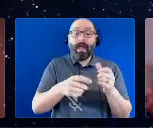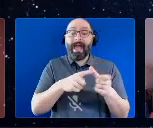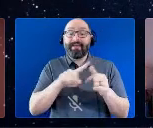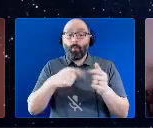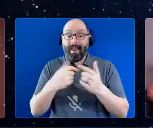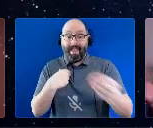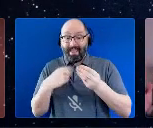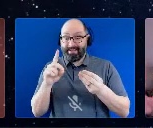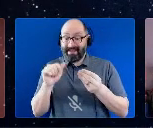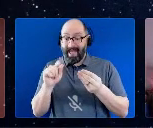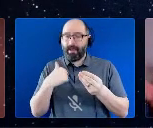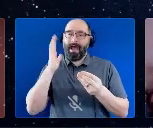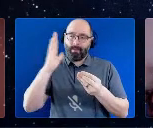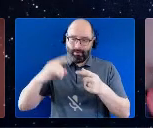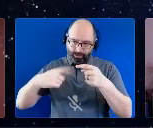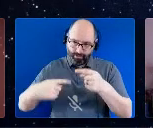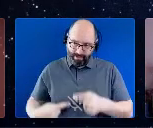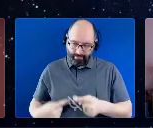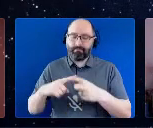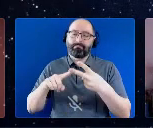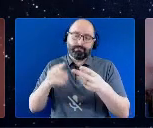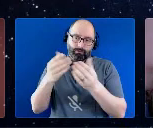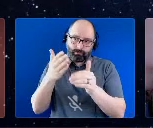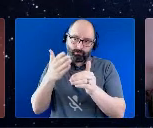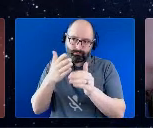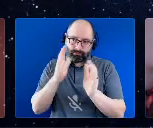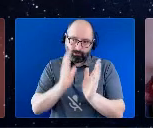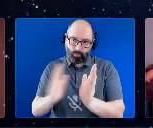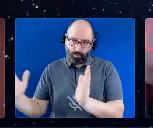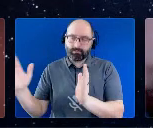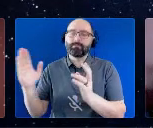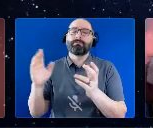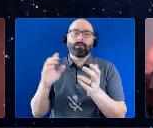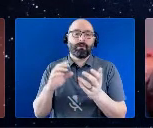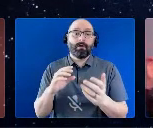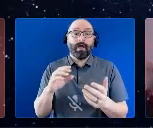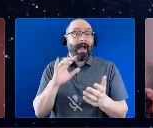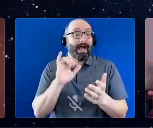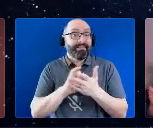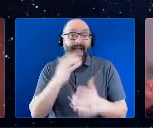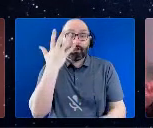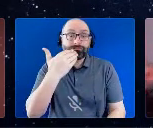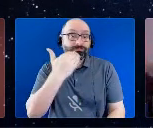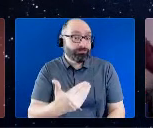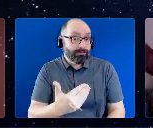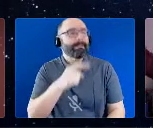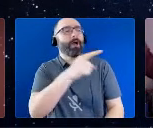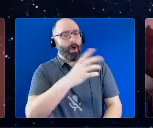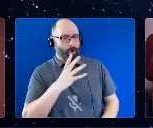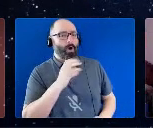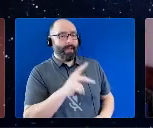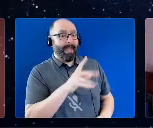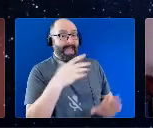iterate through this. I'm going to sort the values, and that's going to give you my solution. That looks great to me. I'm like, cool. I like your plan. You don't know all the details, but like